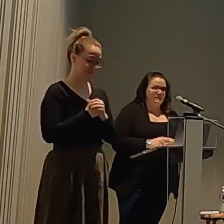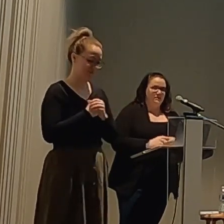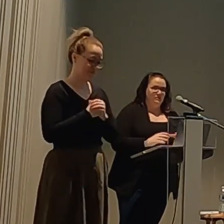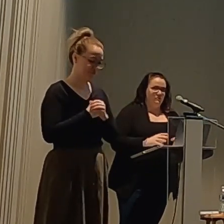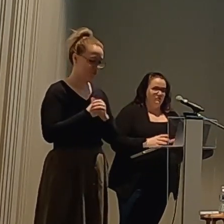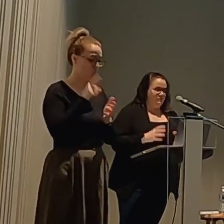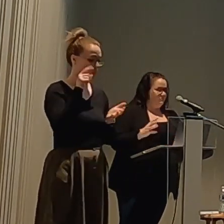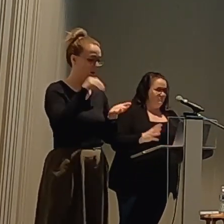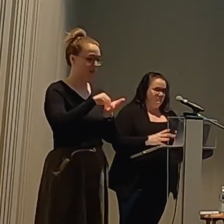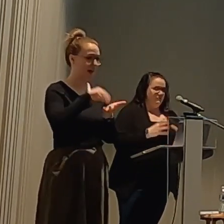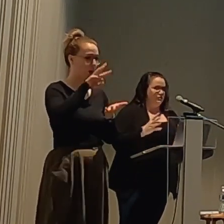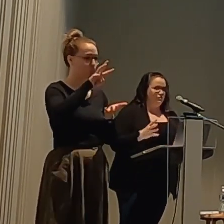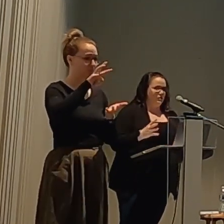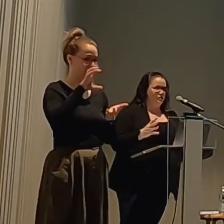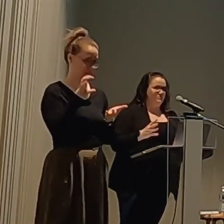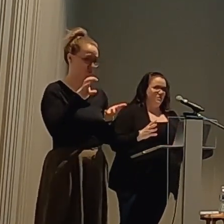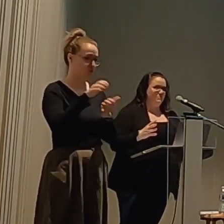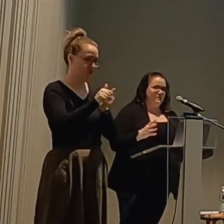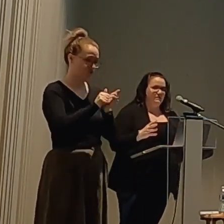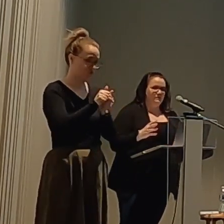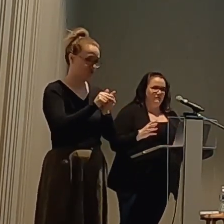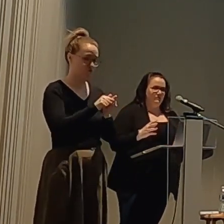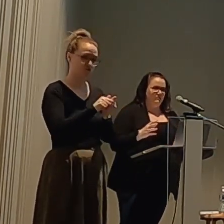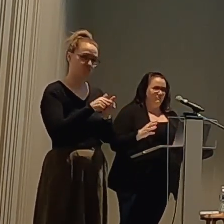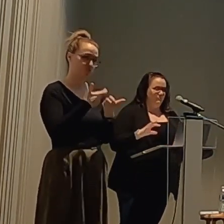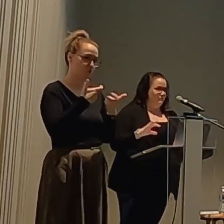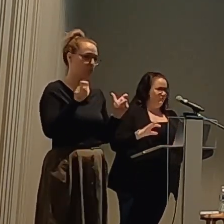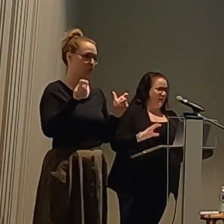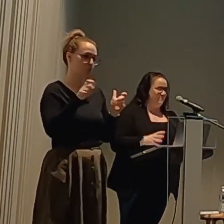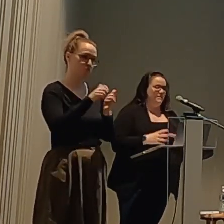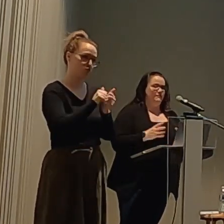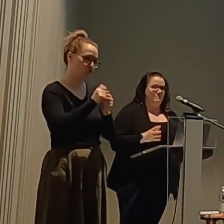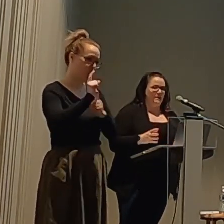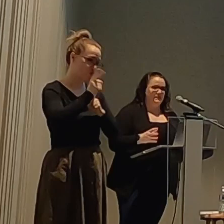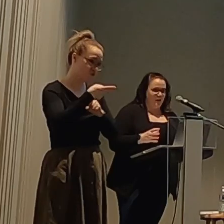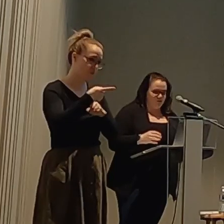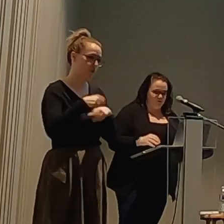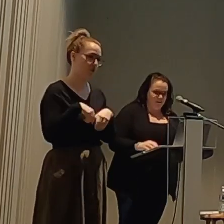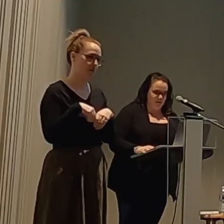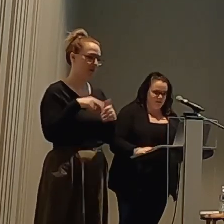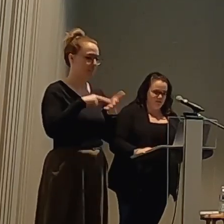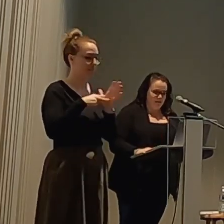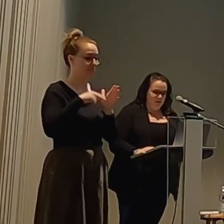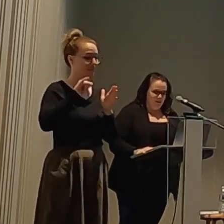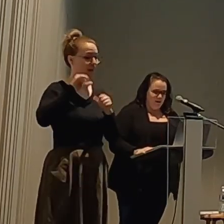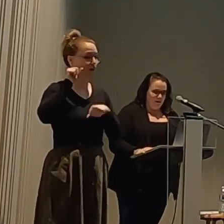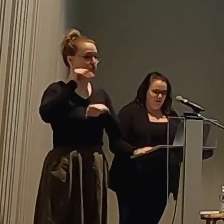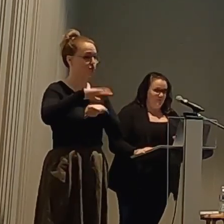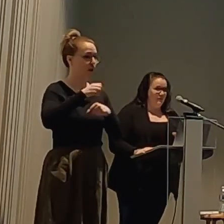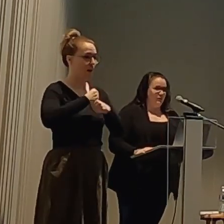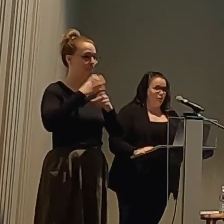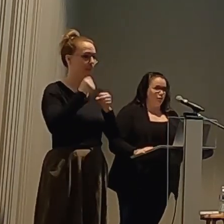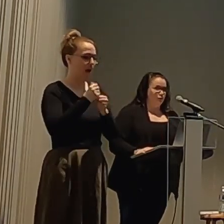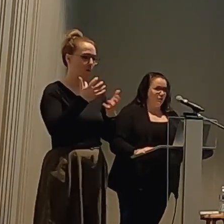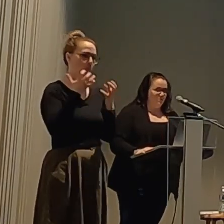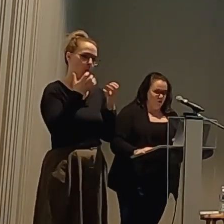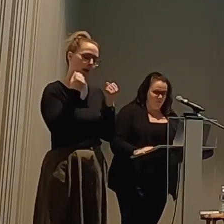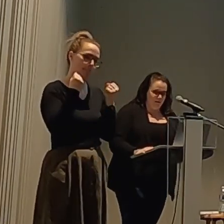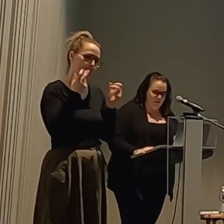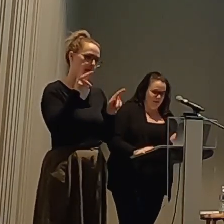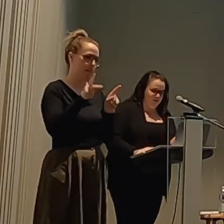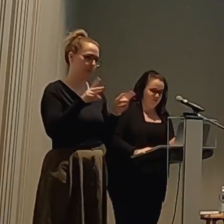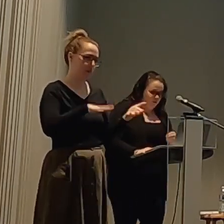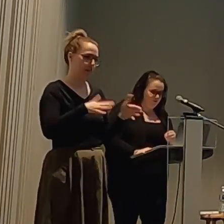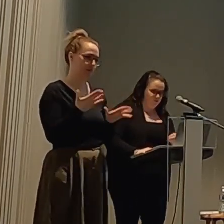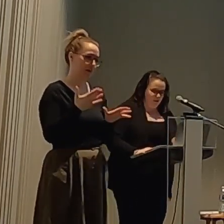a mass destruction moment, aiming for mass casualties, a very cruel